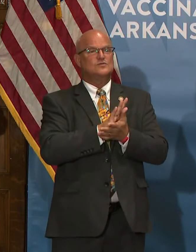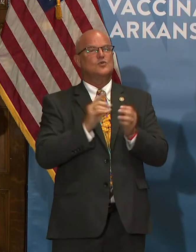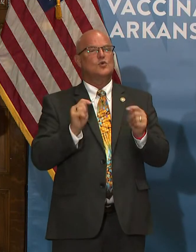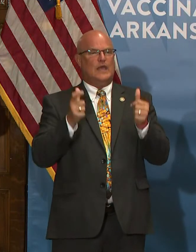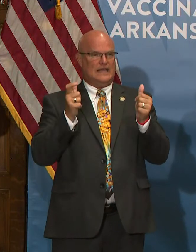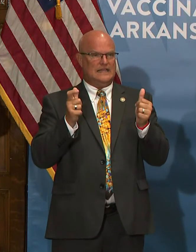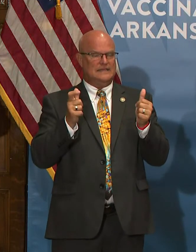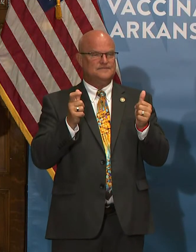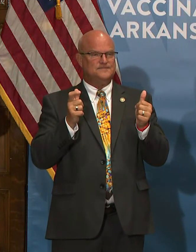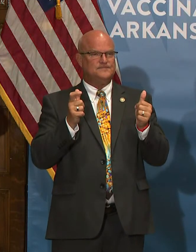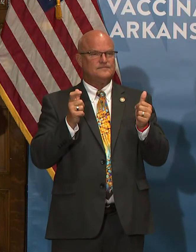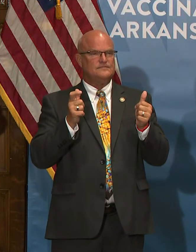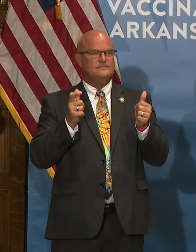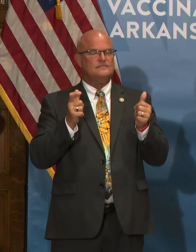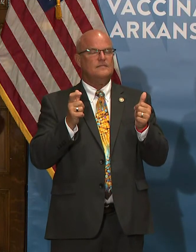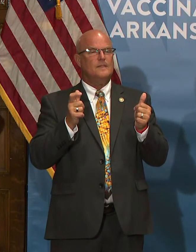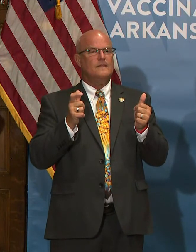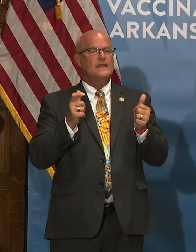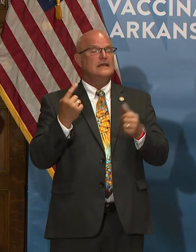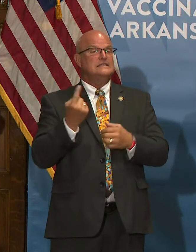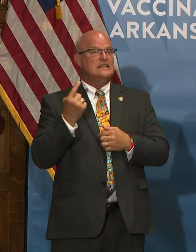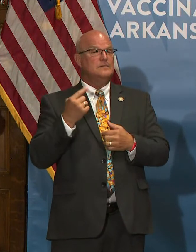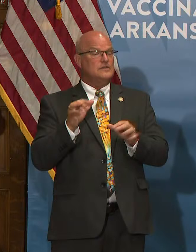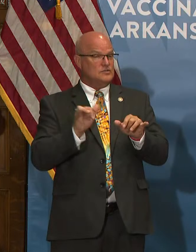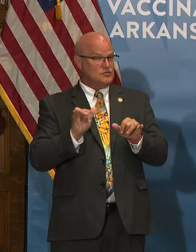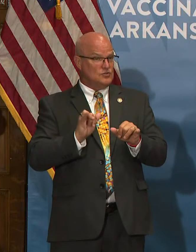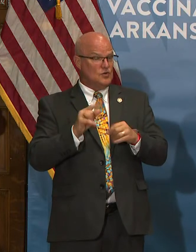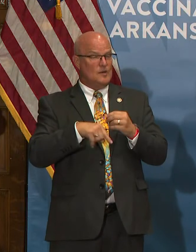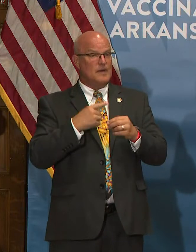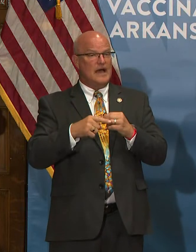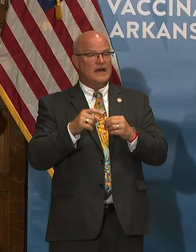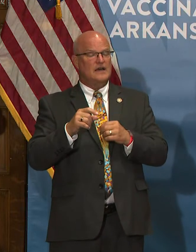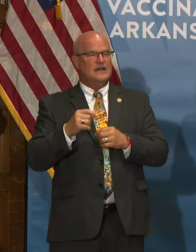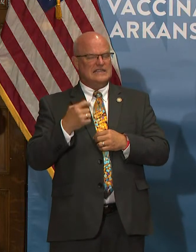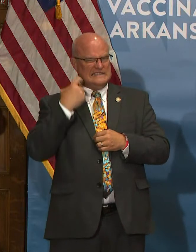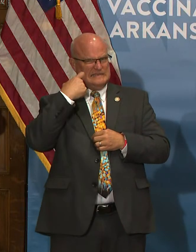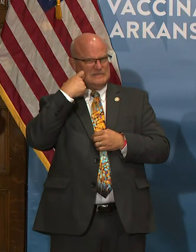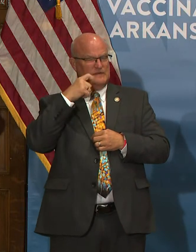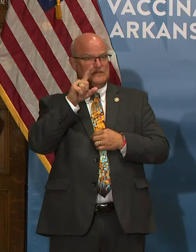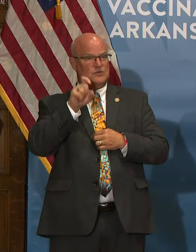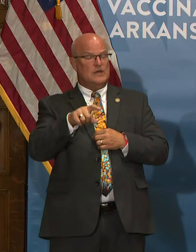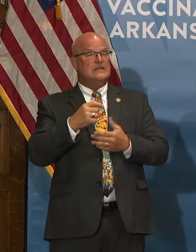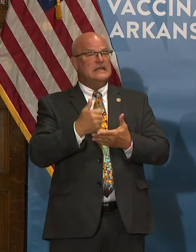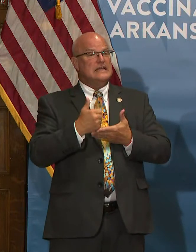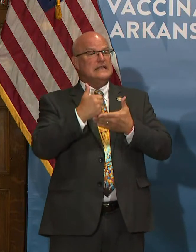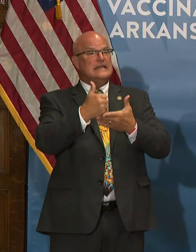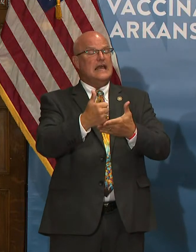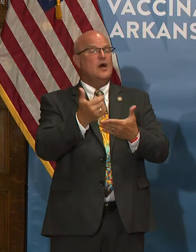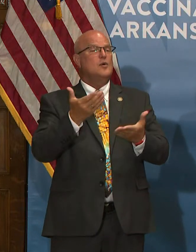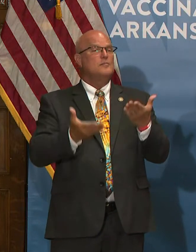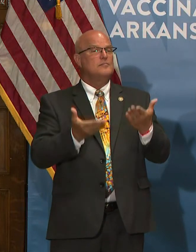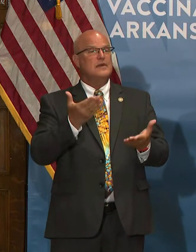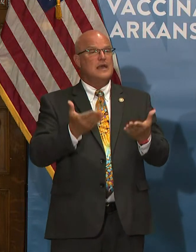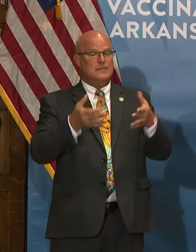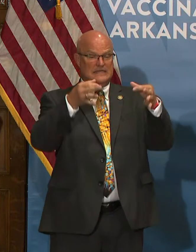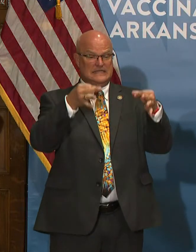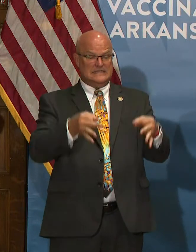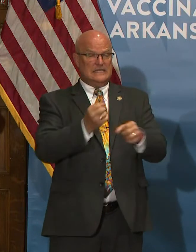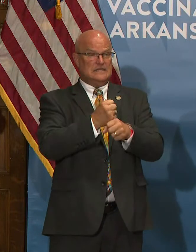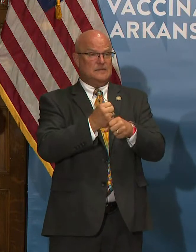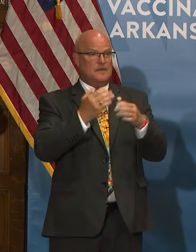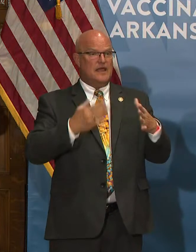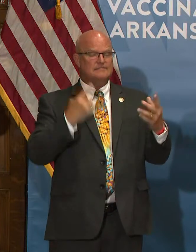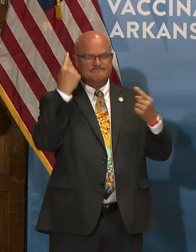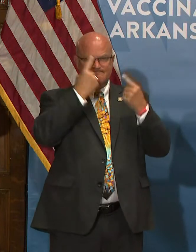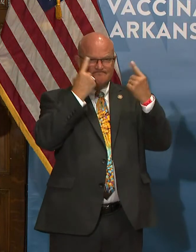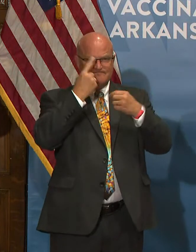quickly. Just something even too on an earlier question to help maybe decision makers as